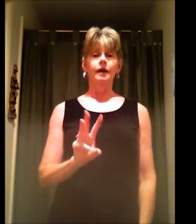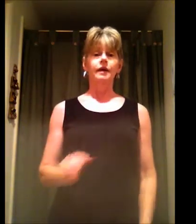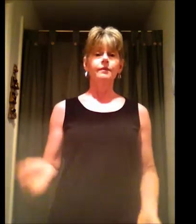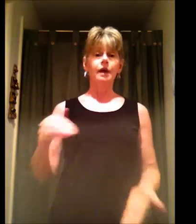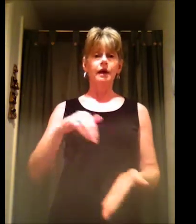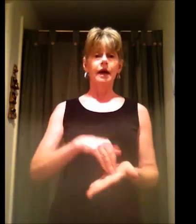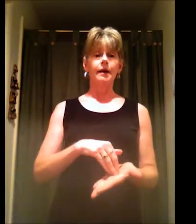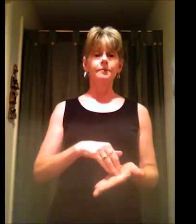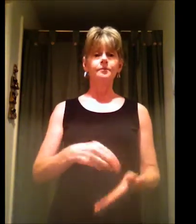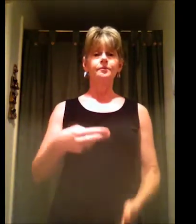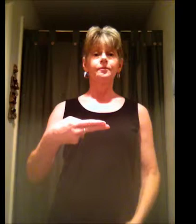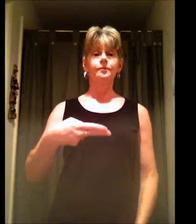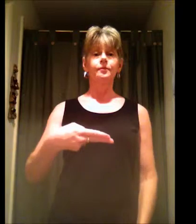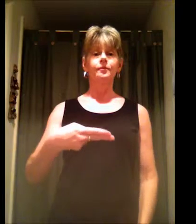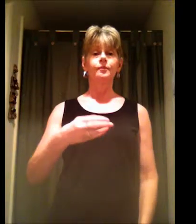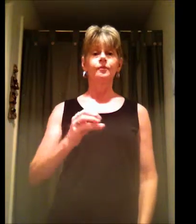Okay, again.